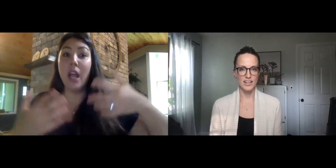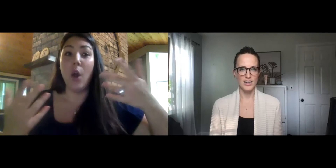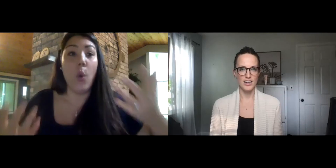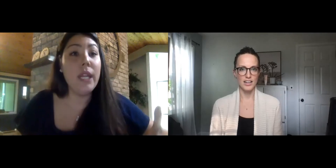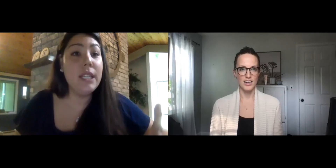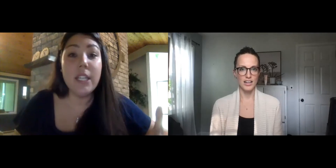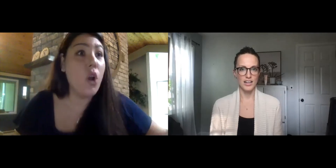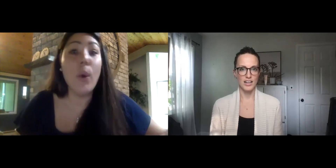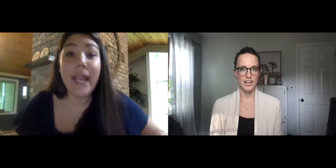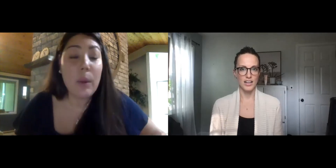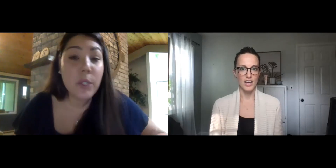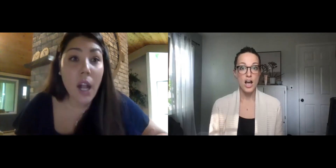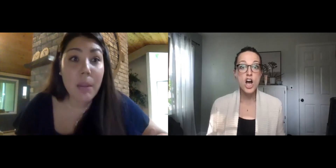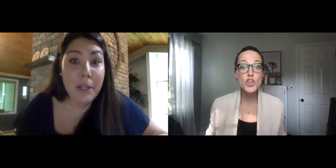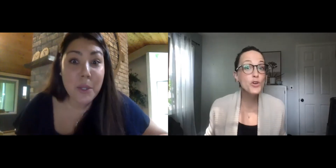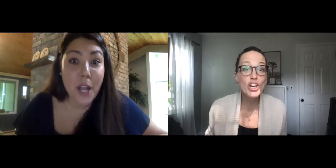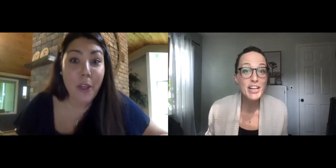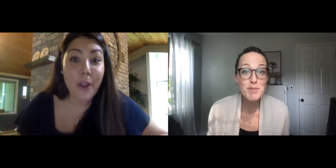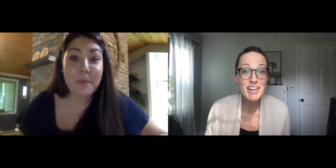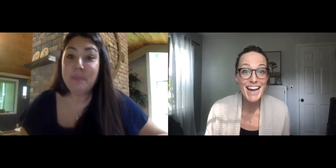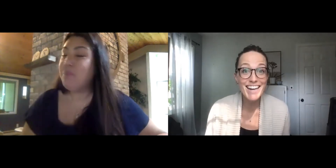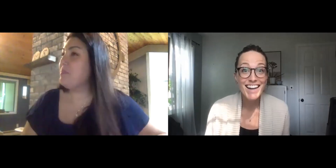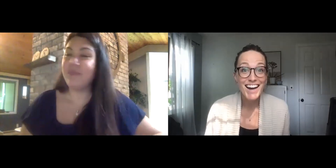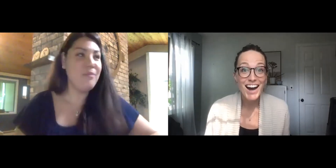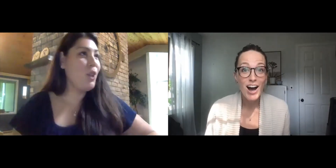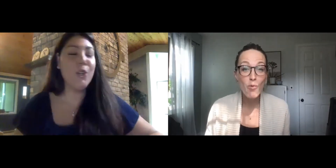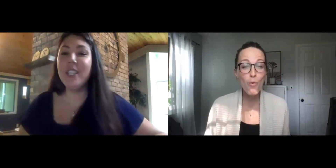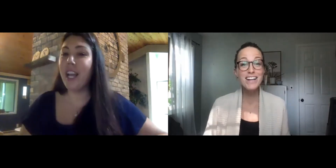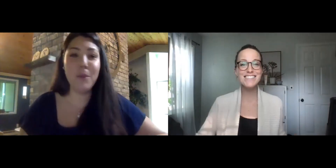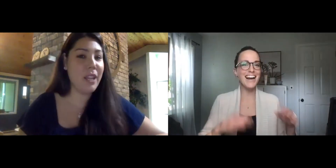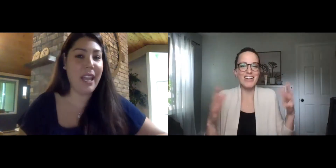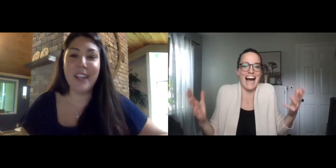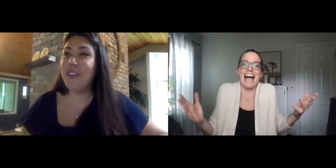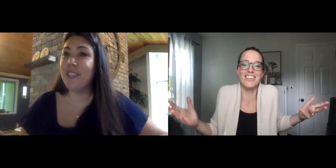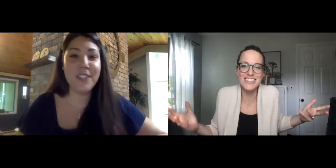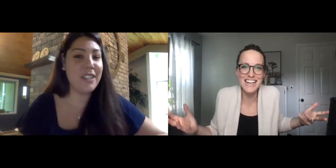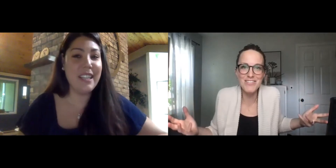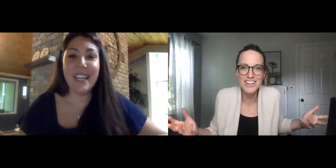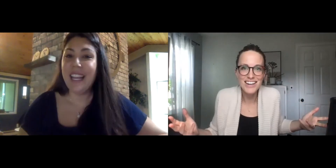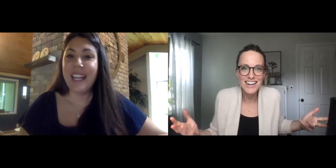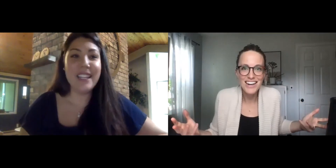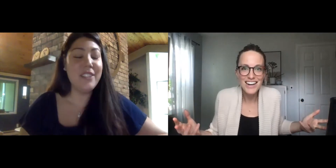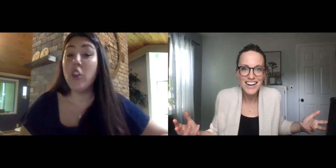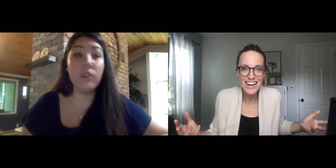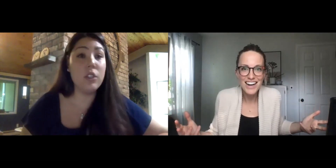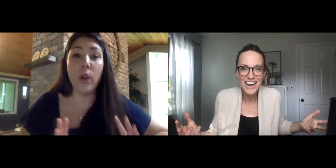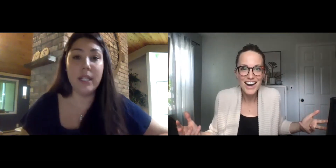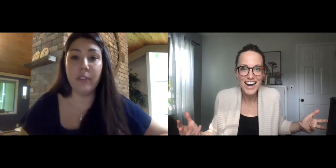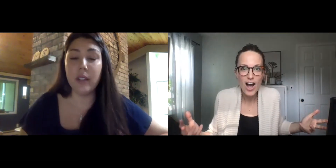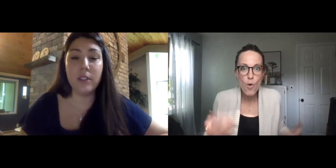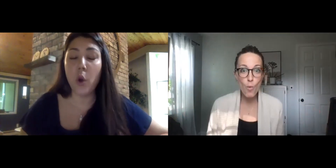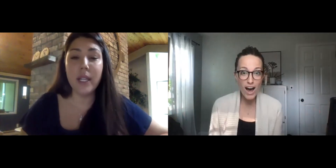Yeah. We didn't know what the heck we were talking about. You couldn't communicate? What? It's not even kind of the same? No,